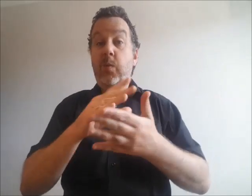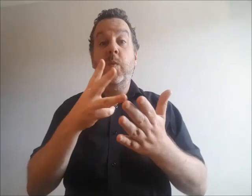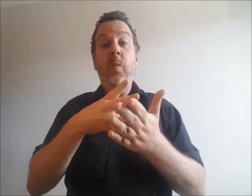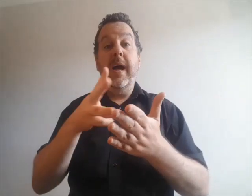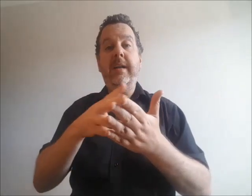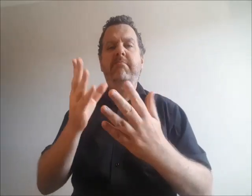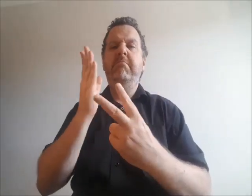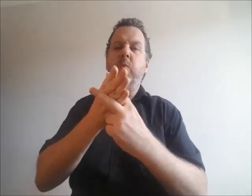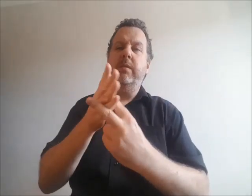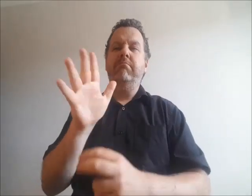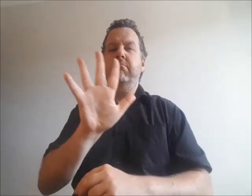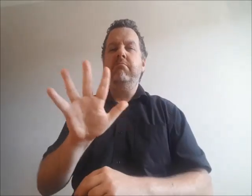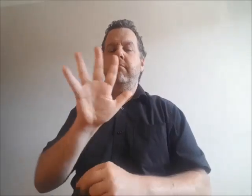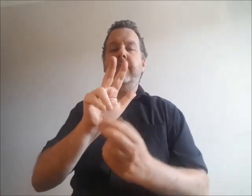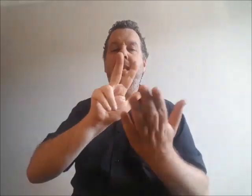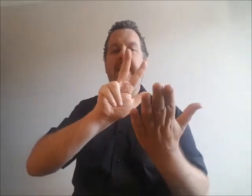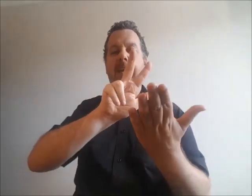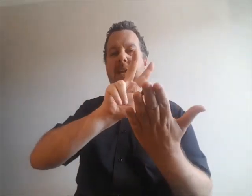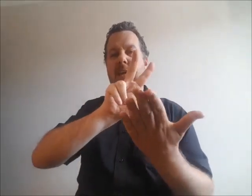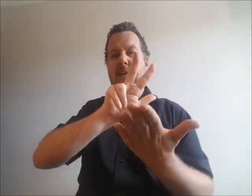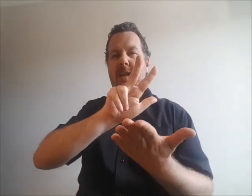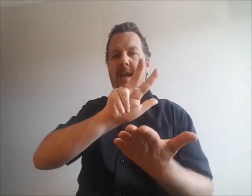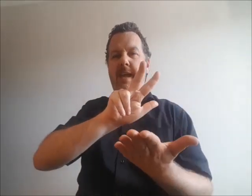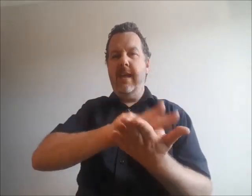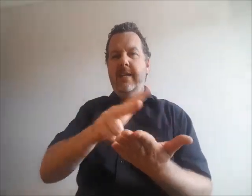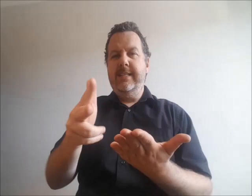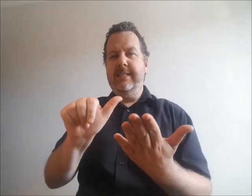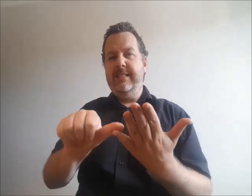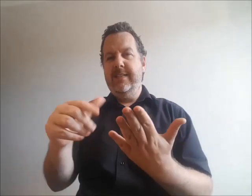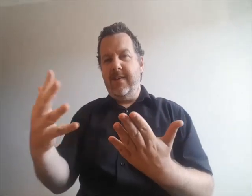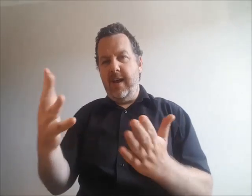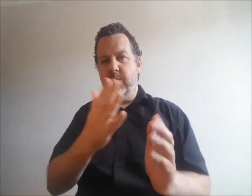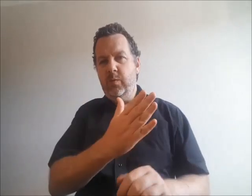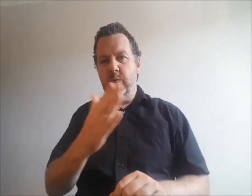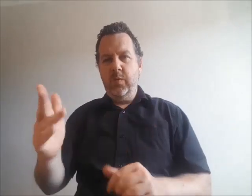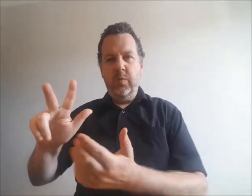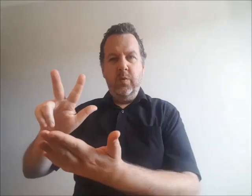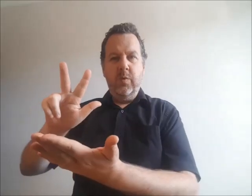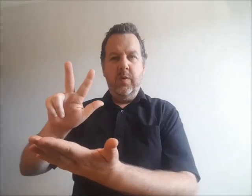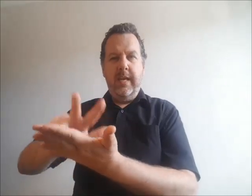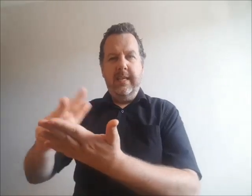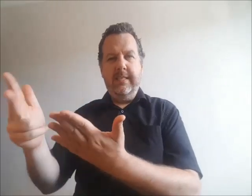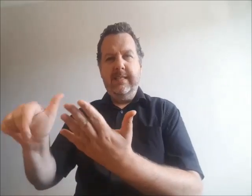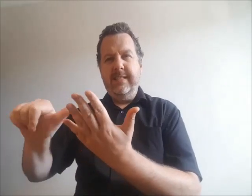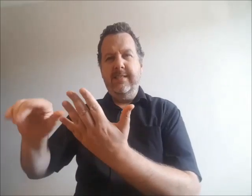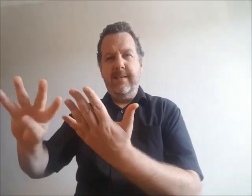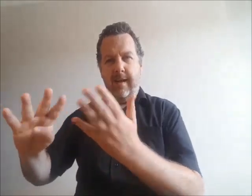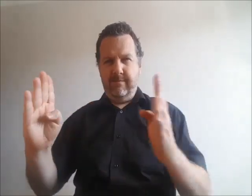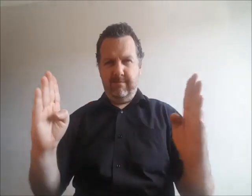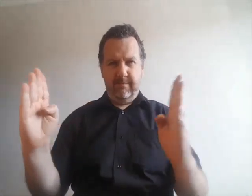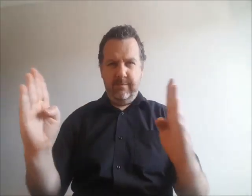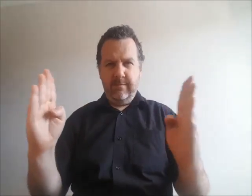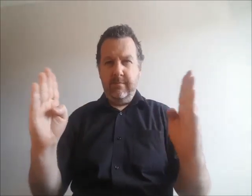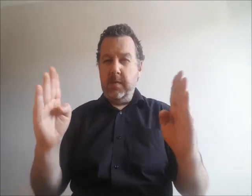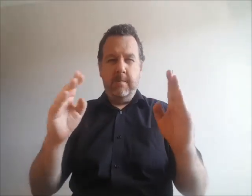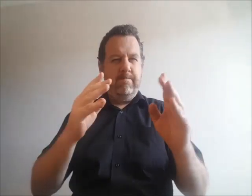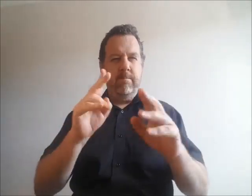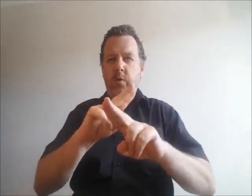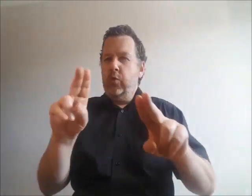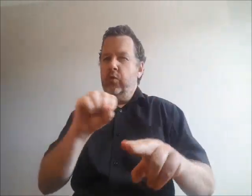as well. And this would have happened between roughly 1865 and 1869, somewhere in that time frame.